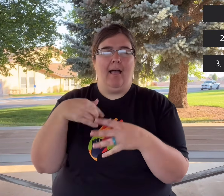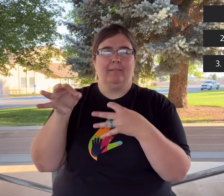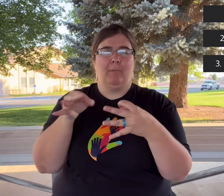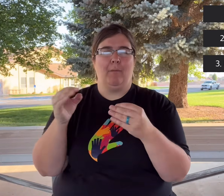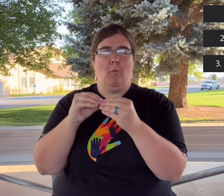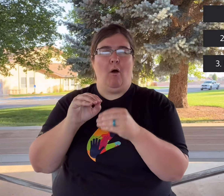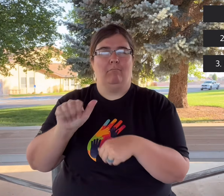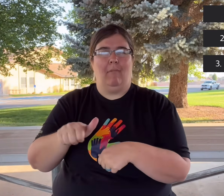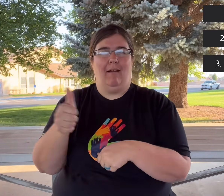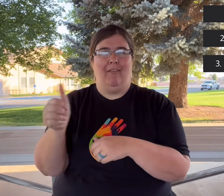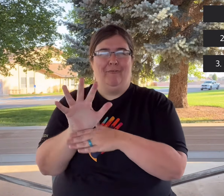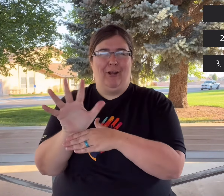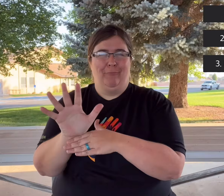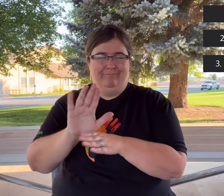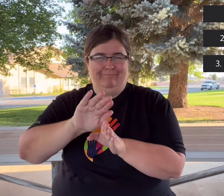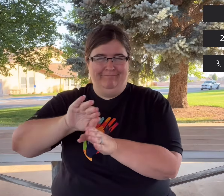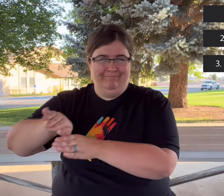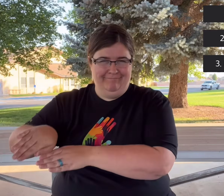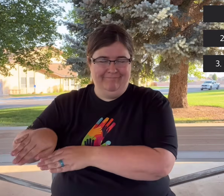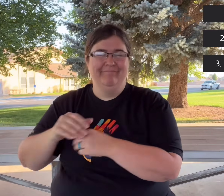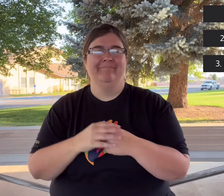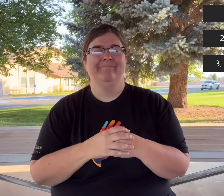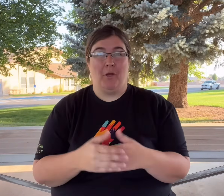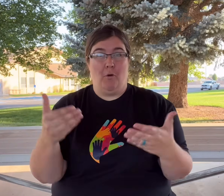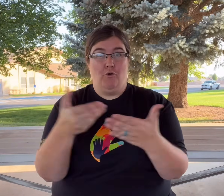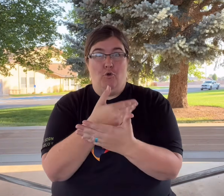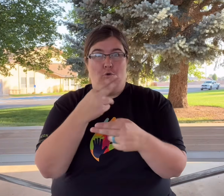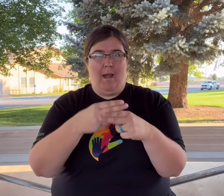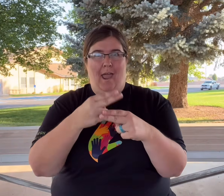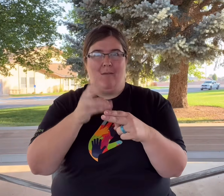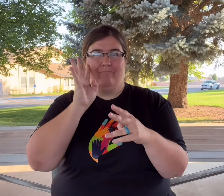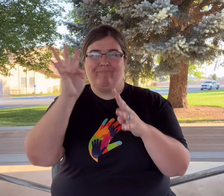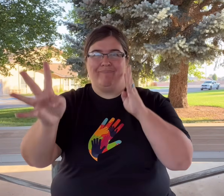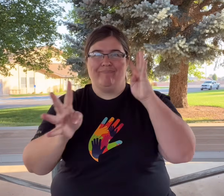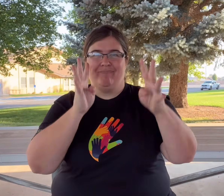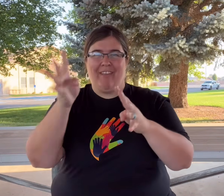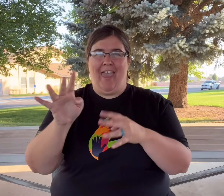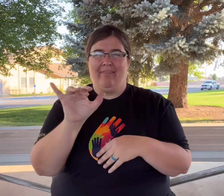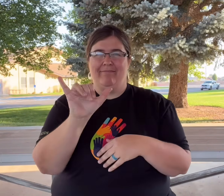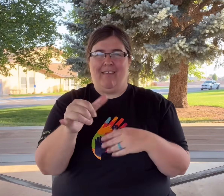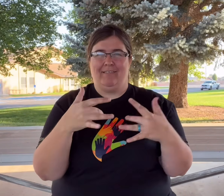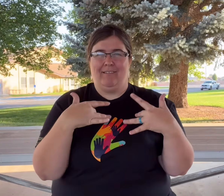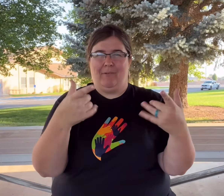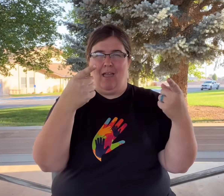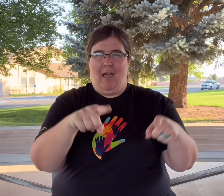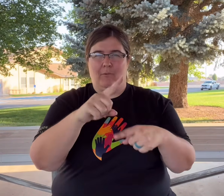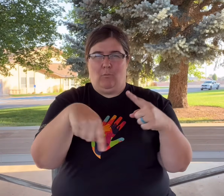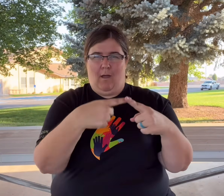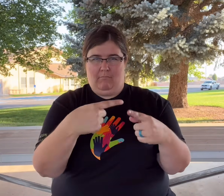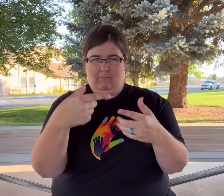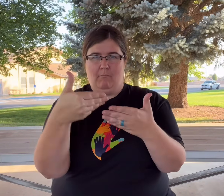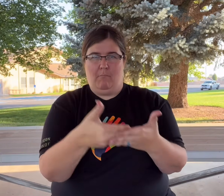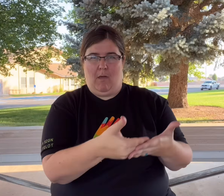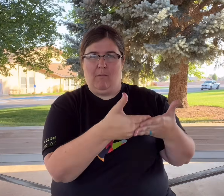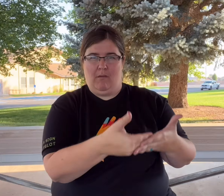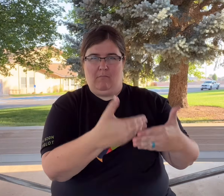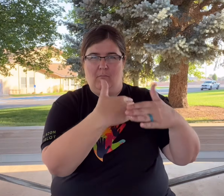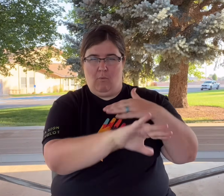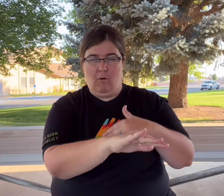will do. And I'll explain this more in a future video. But coming up with a new sign name typically happens when a